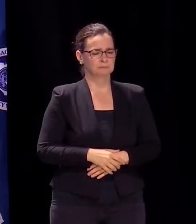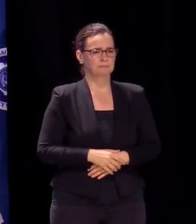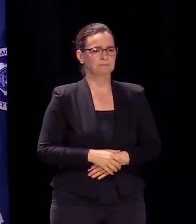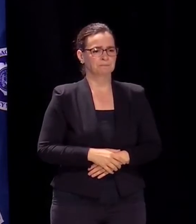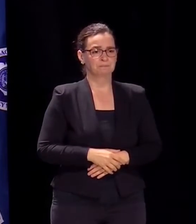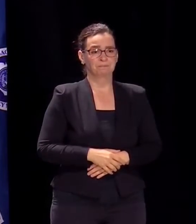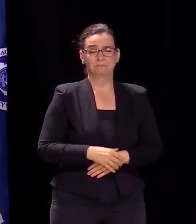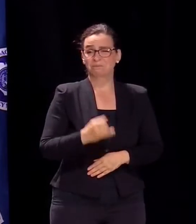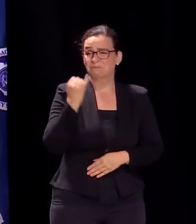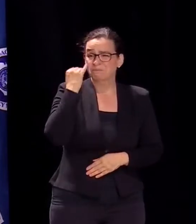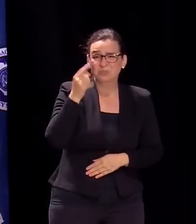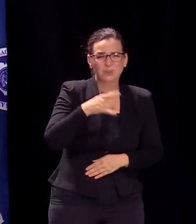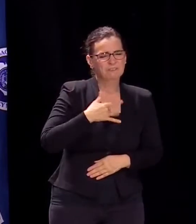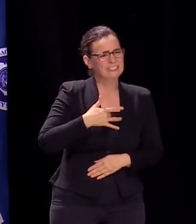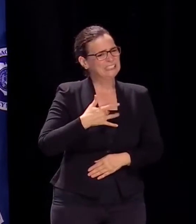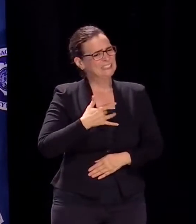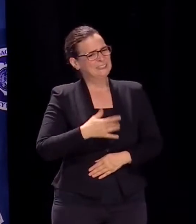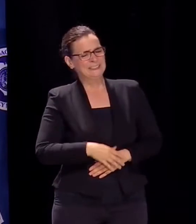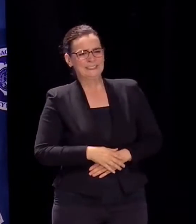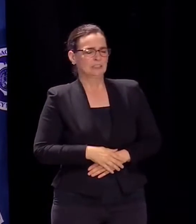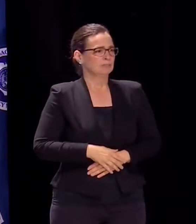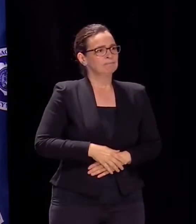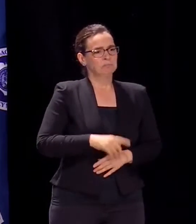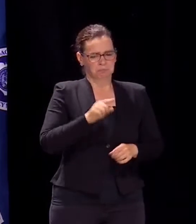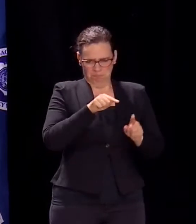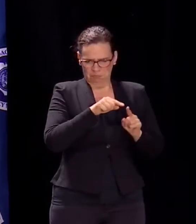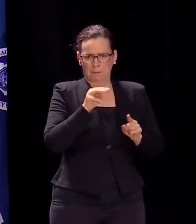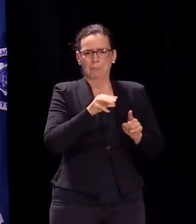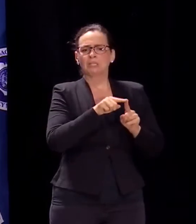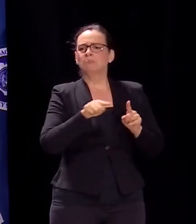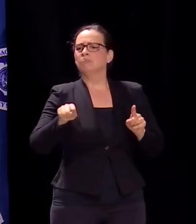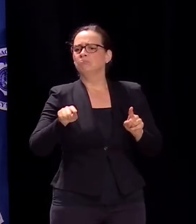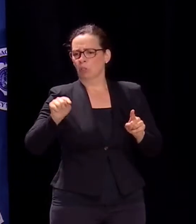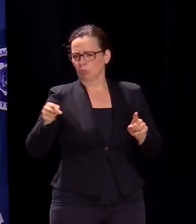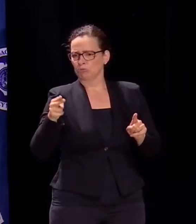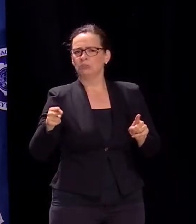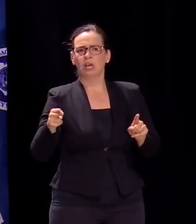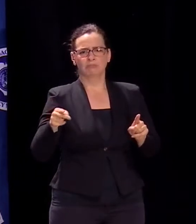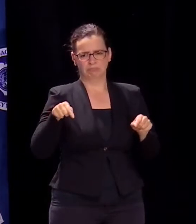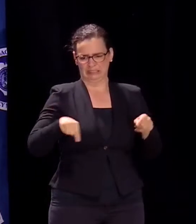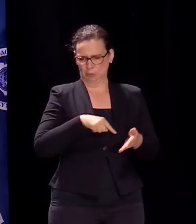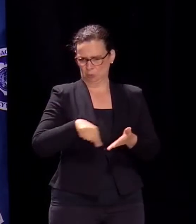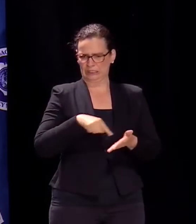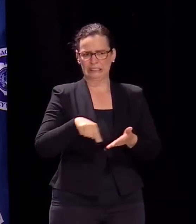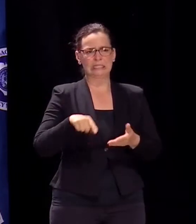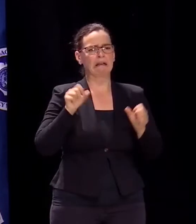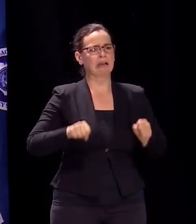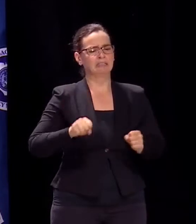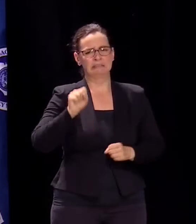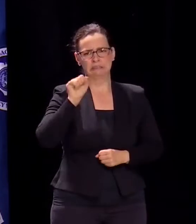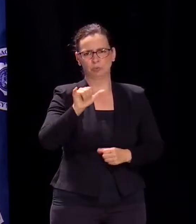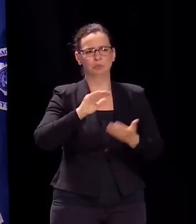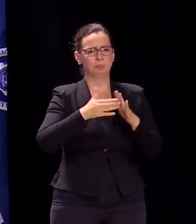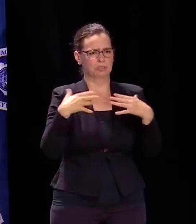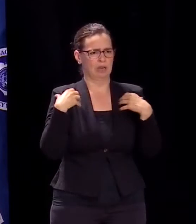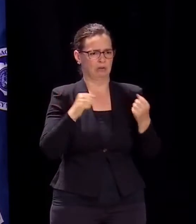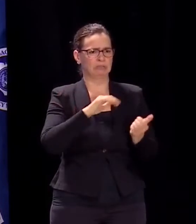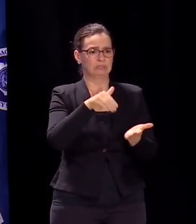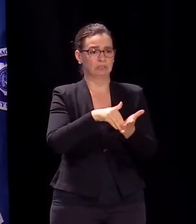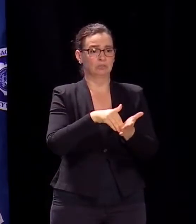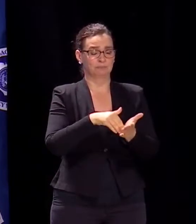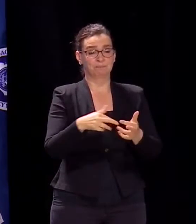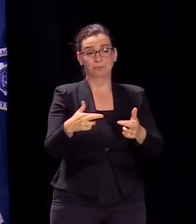tested, please do that this week. Today we reported in our control room our regional testing numbers since Friday.